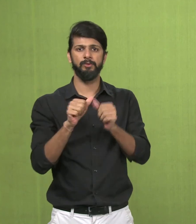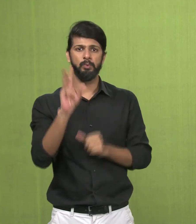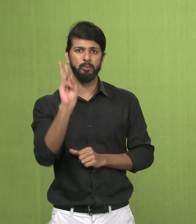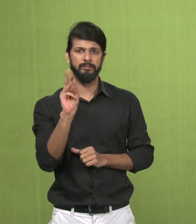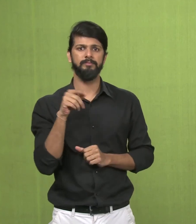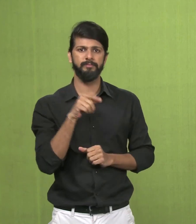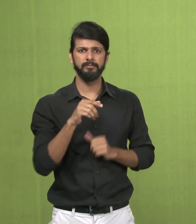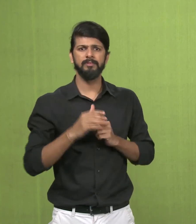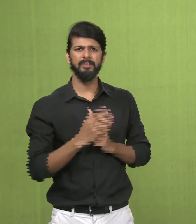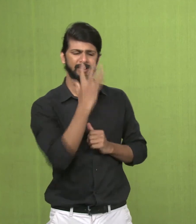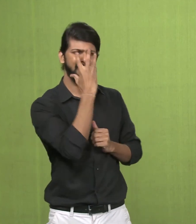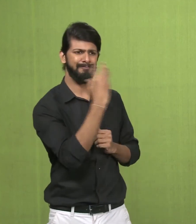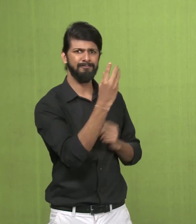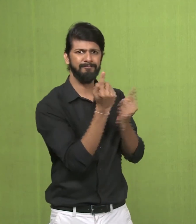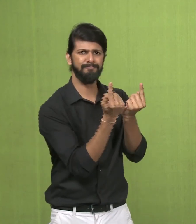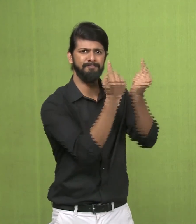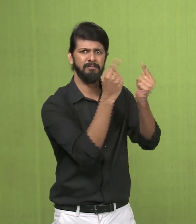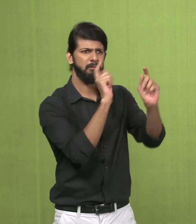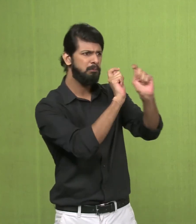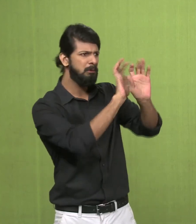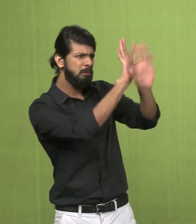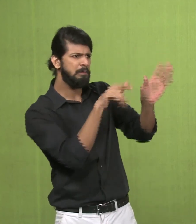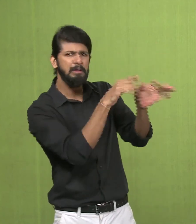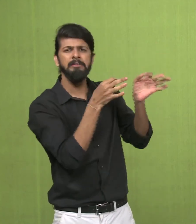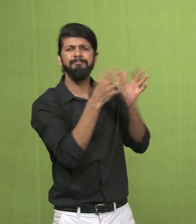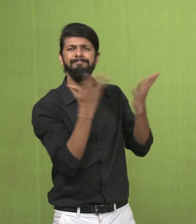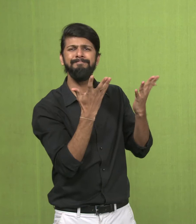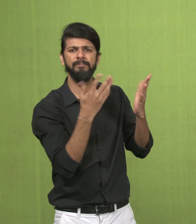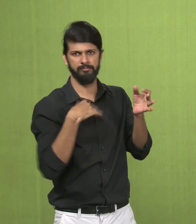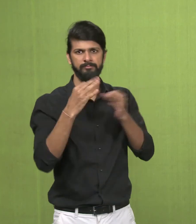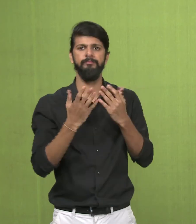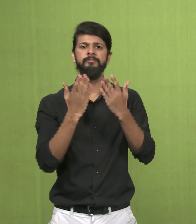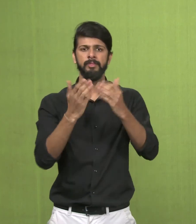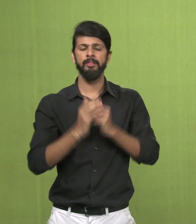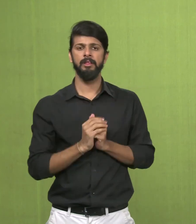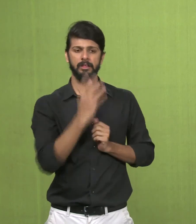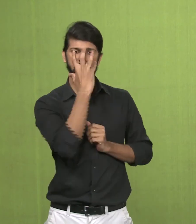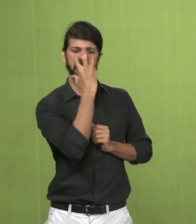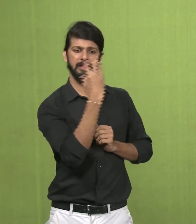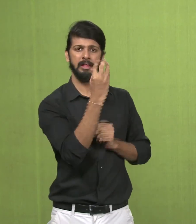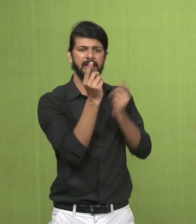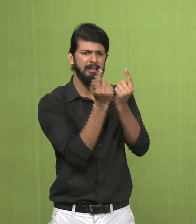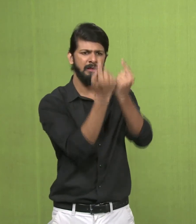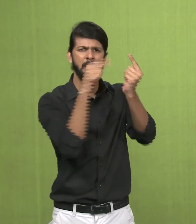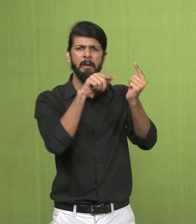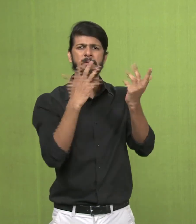Answer number 3. The Varaha avatar has the head of a